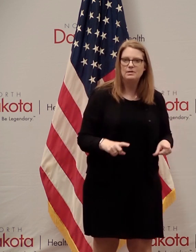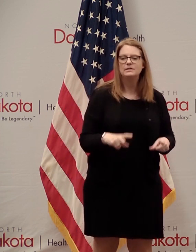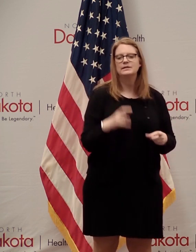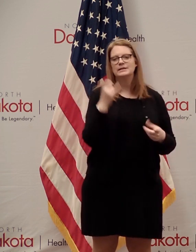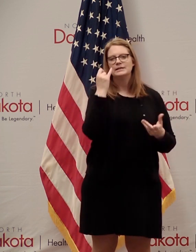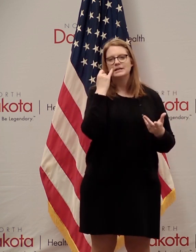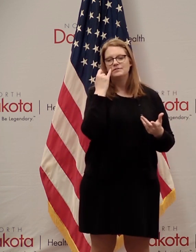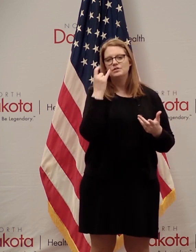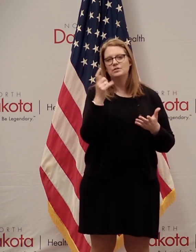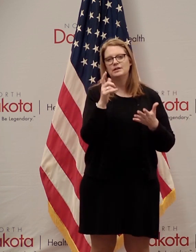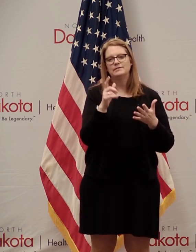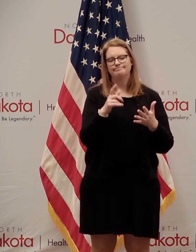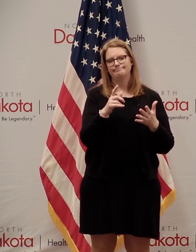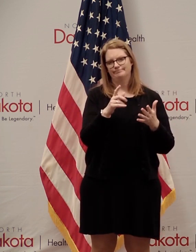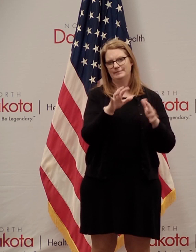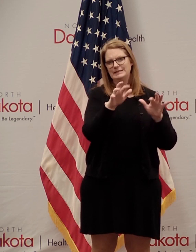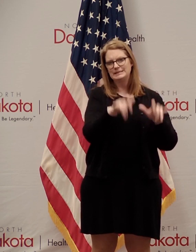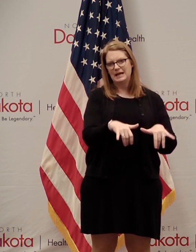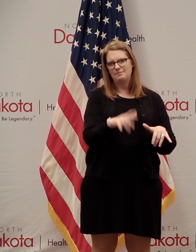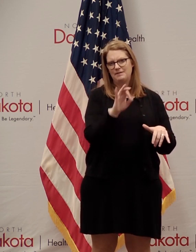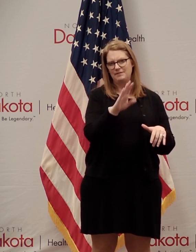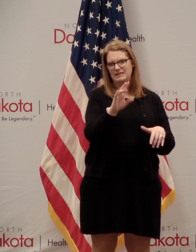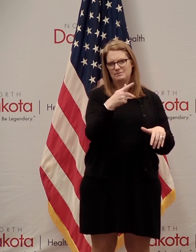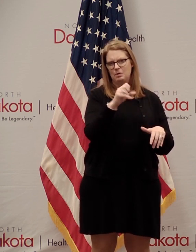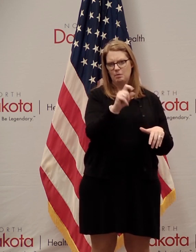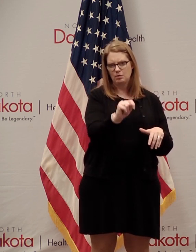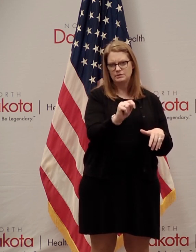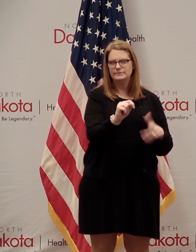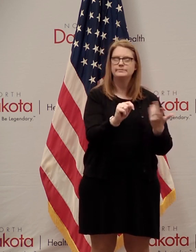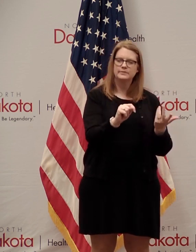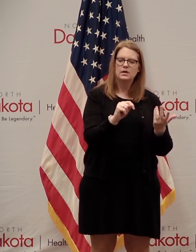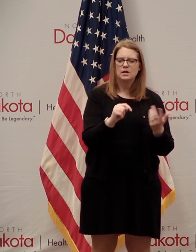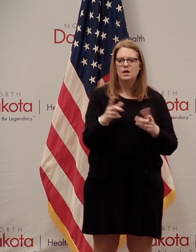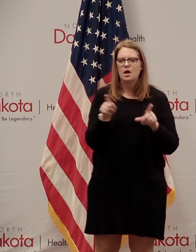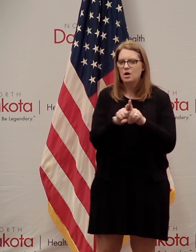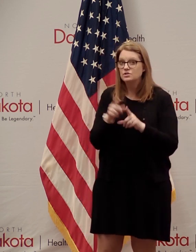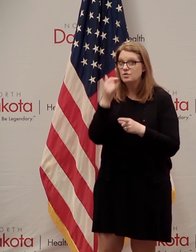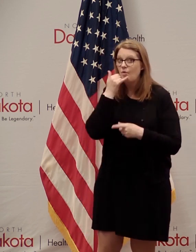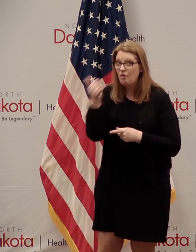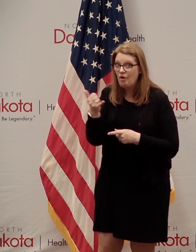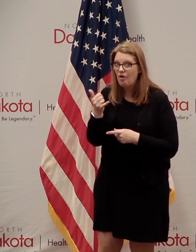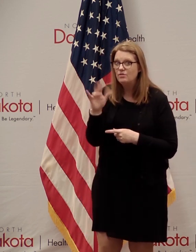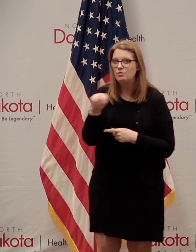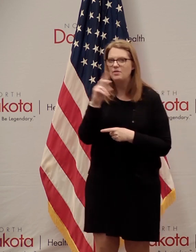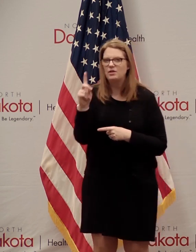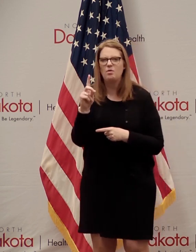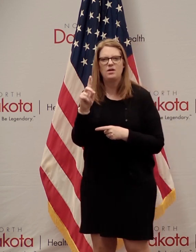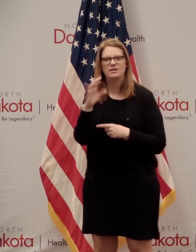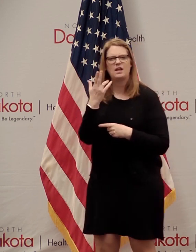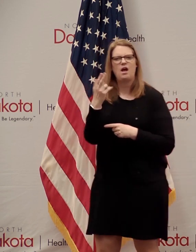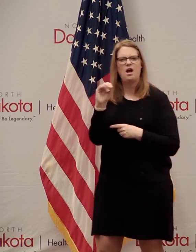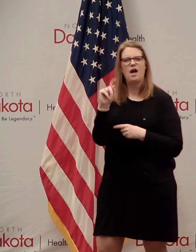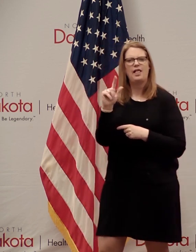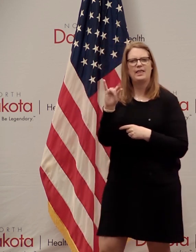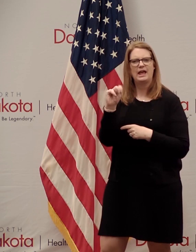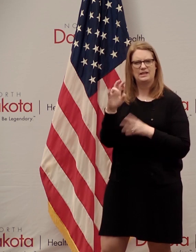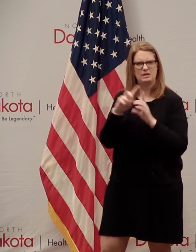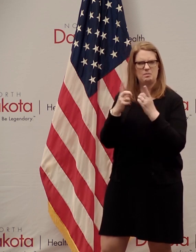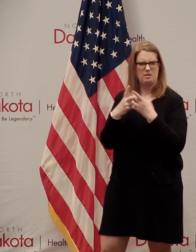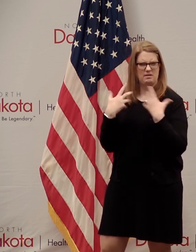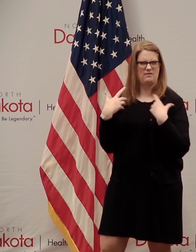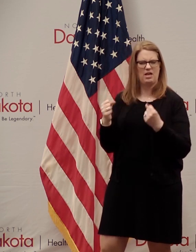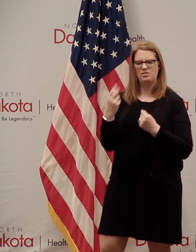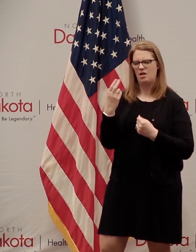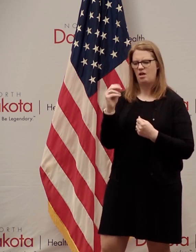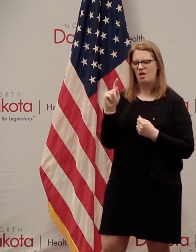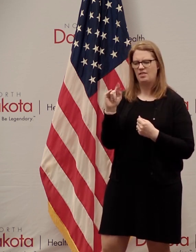to write a Facebook post, hopefully you'll have the energy to call the North Dakota State Health Hotline, and we'll figure out a way to get you connected with a provider